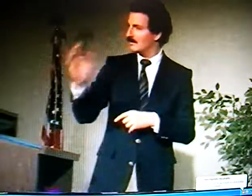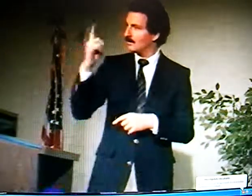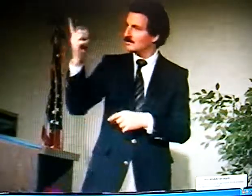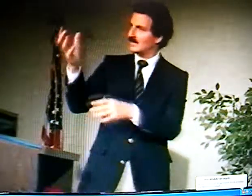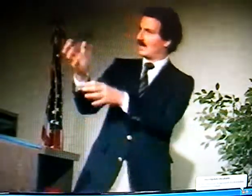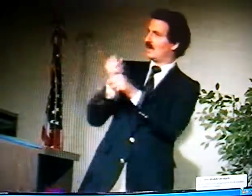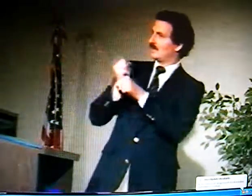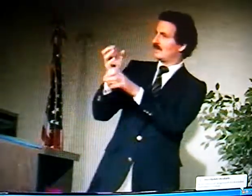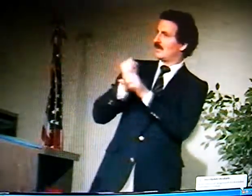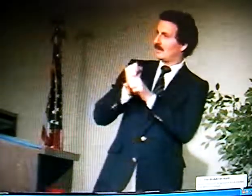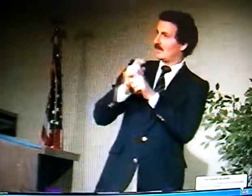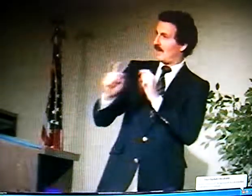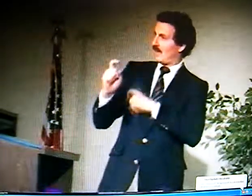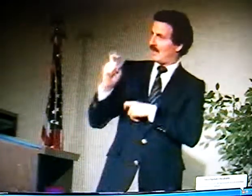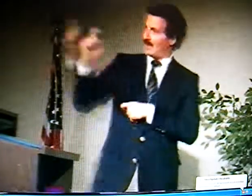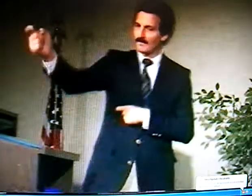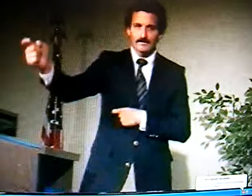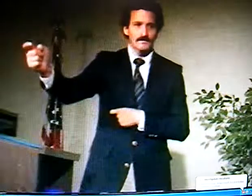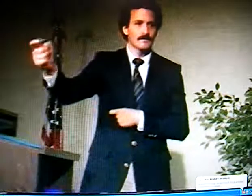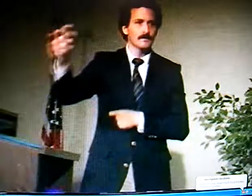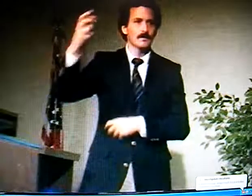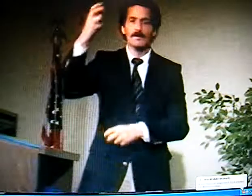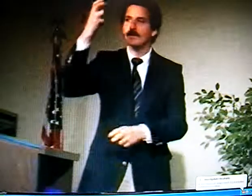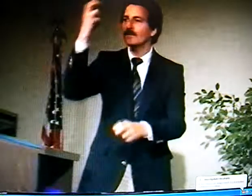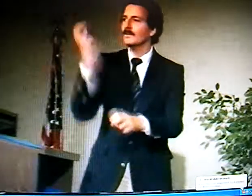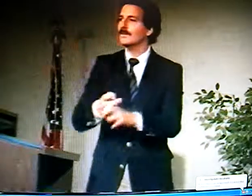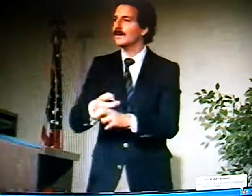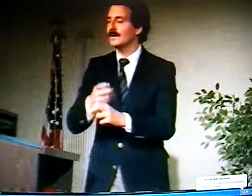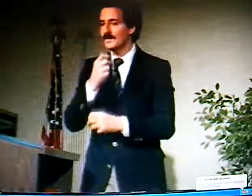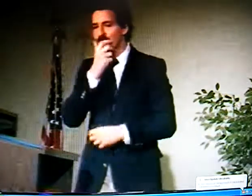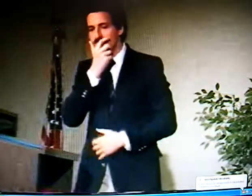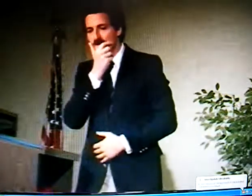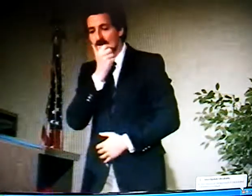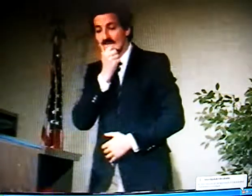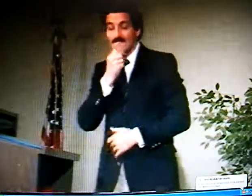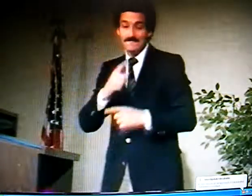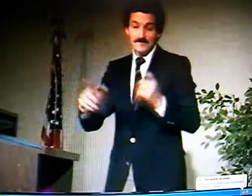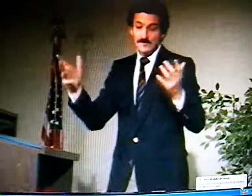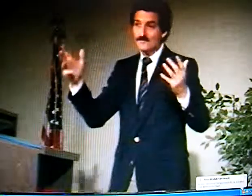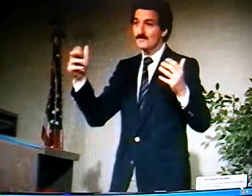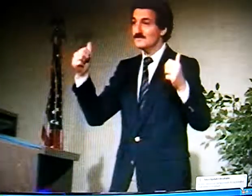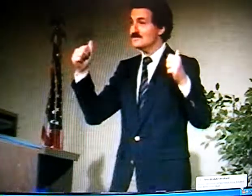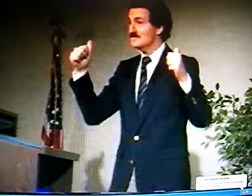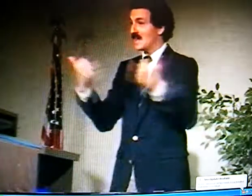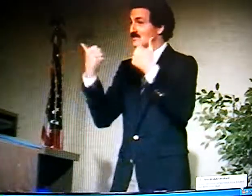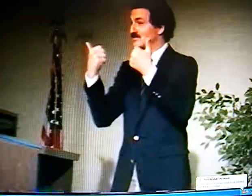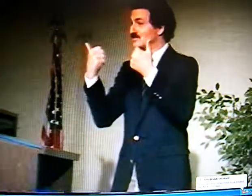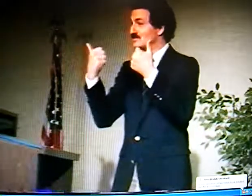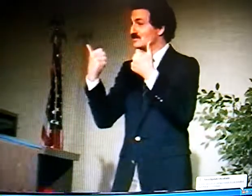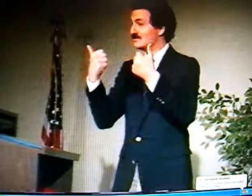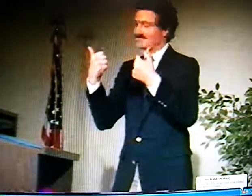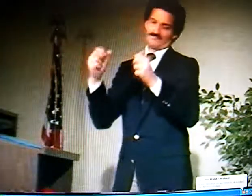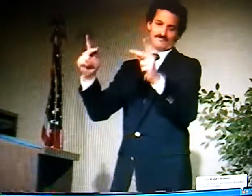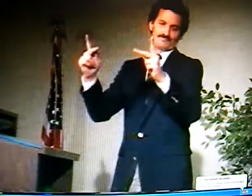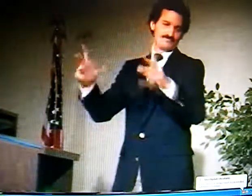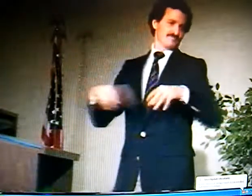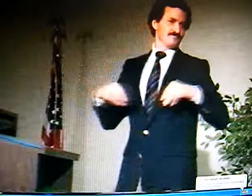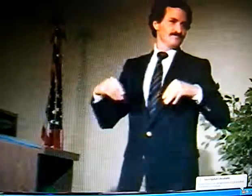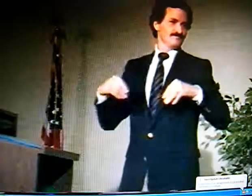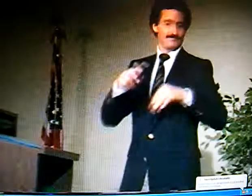I would ask people, hey, would you give money to Gallaudet? And it was really hard. Rarely did I get any. But I met the challenge, so